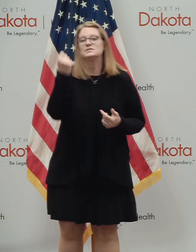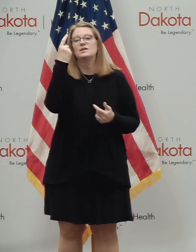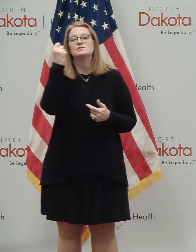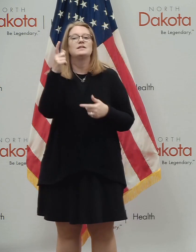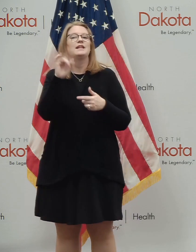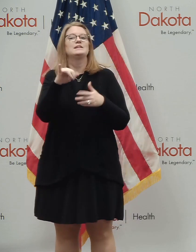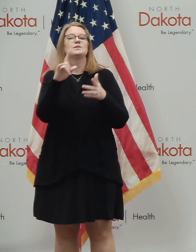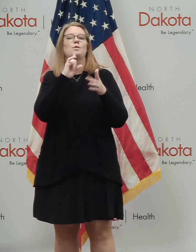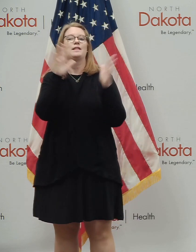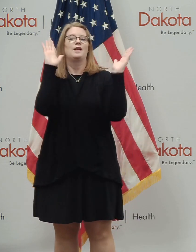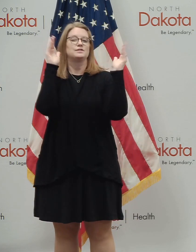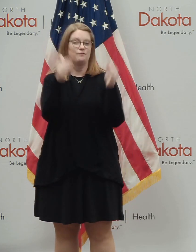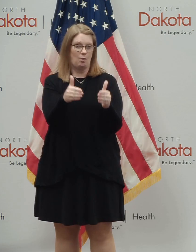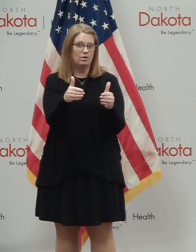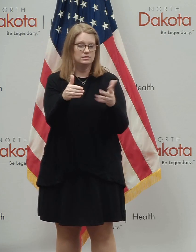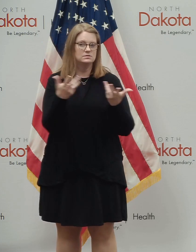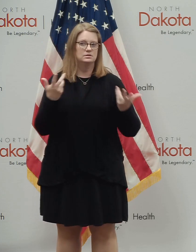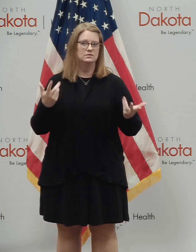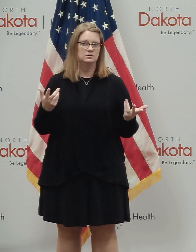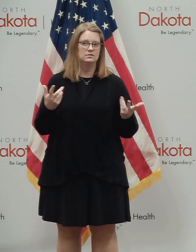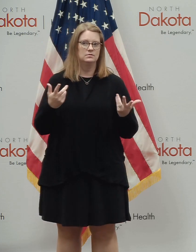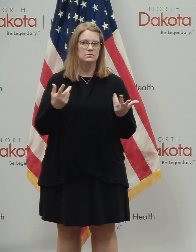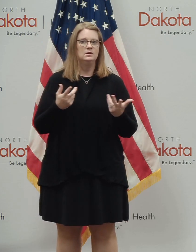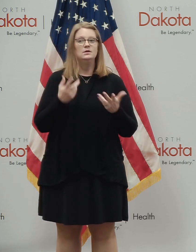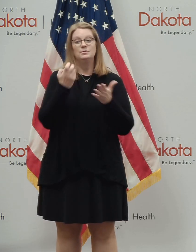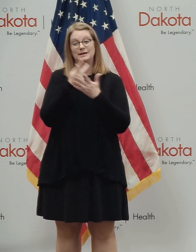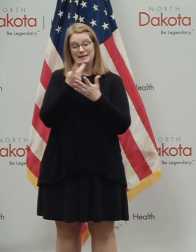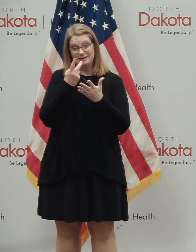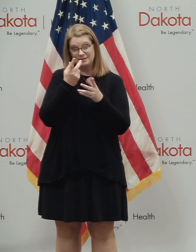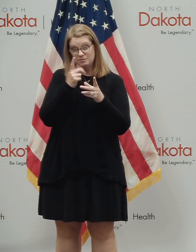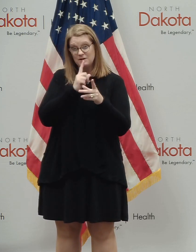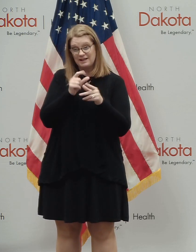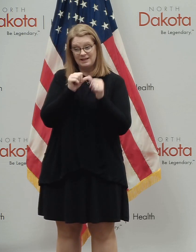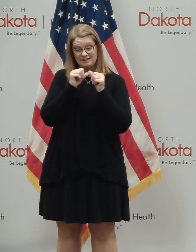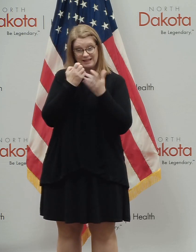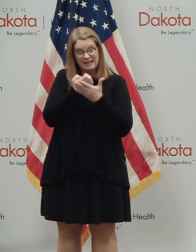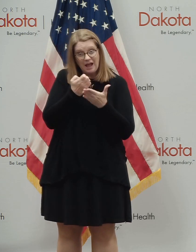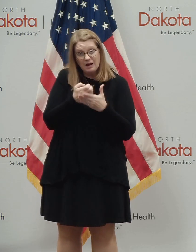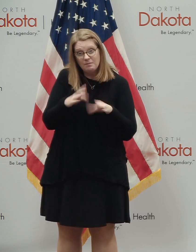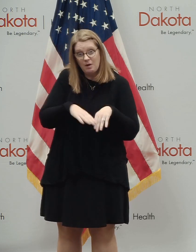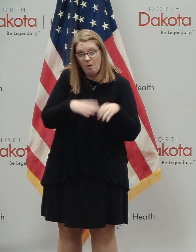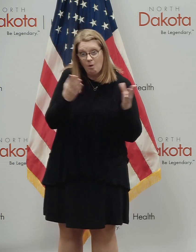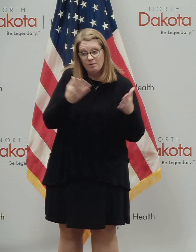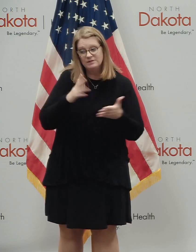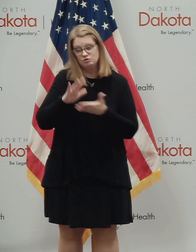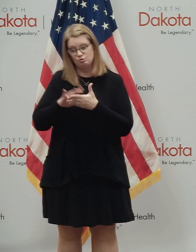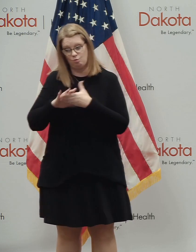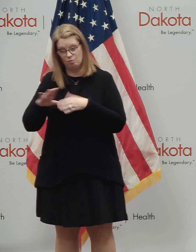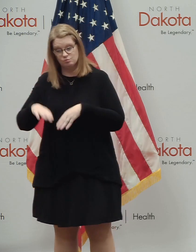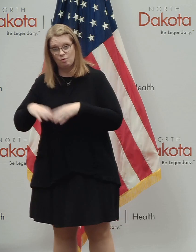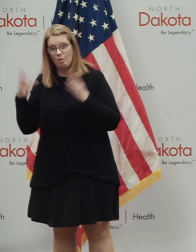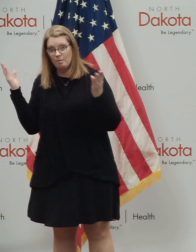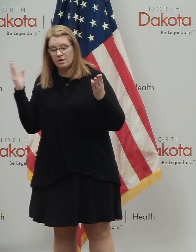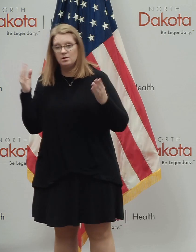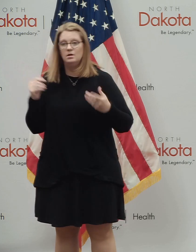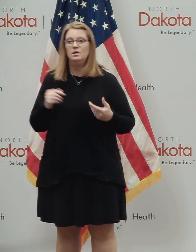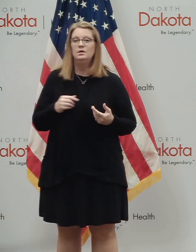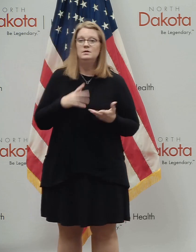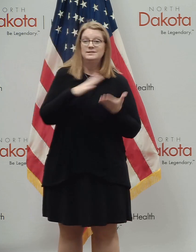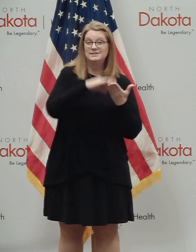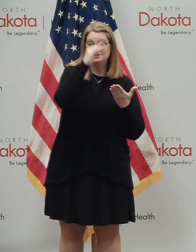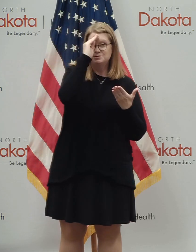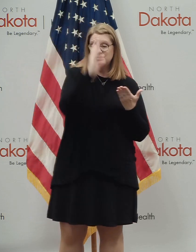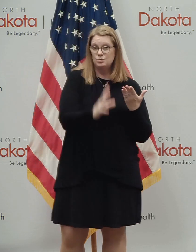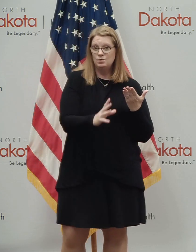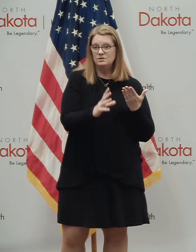want to use as a strategy where we can keep the economy open, keep our schools open, keep our